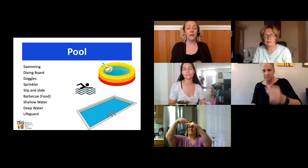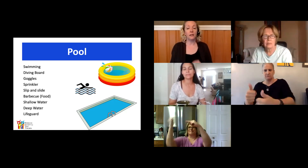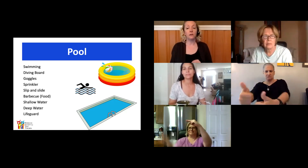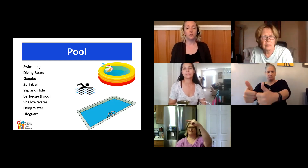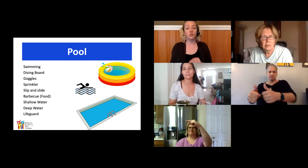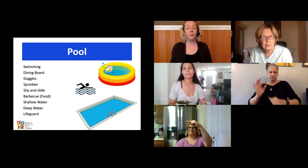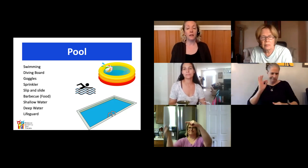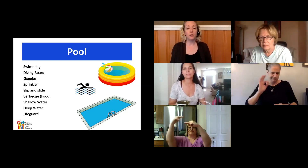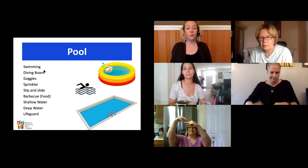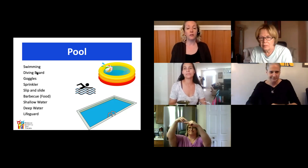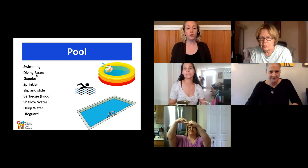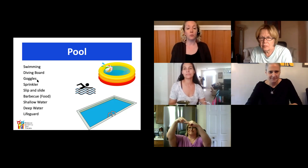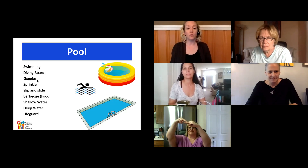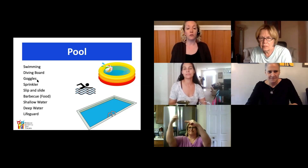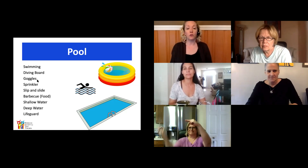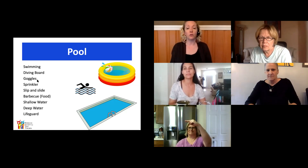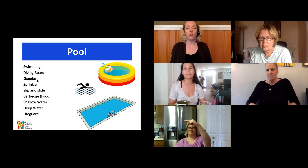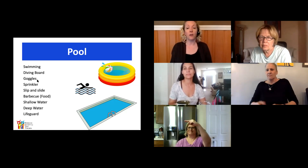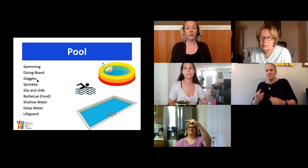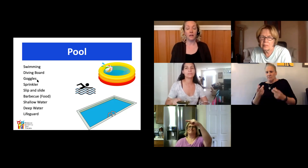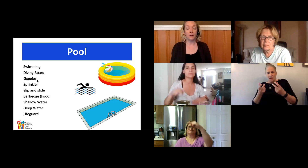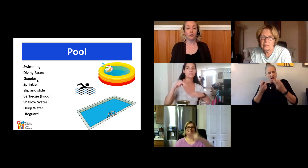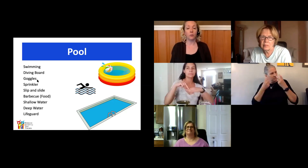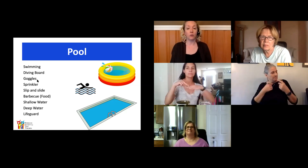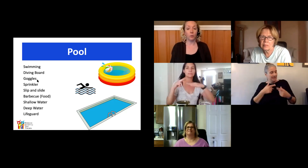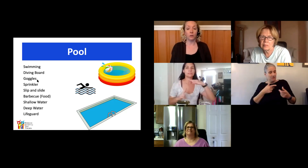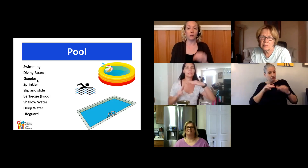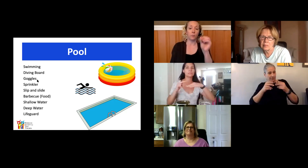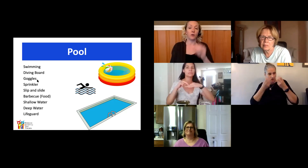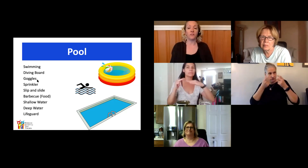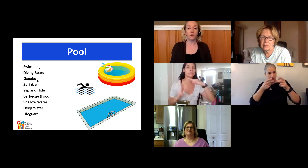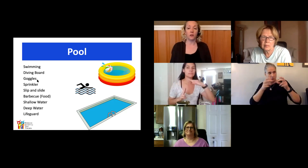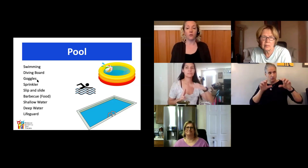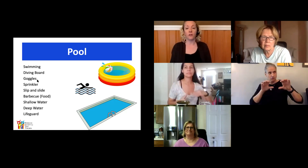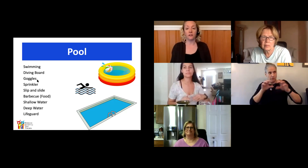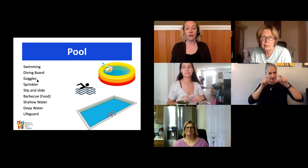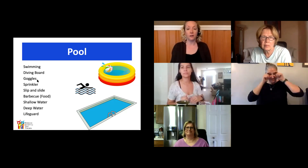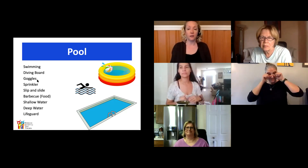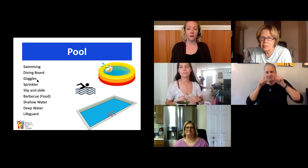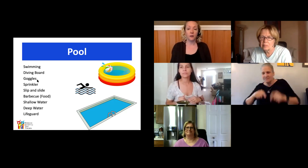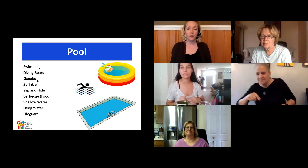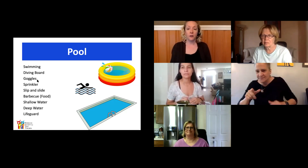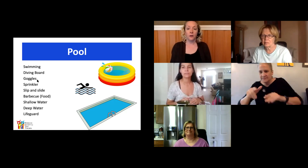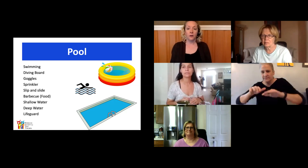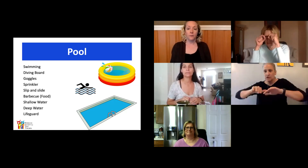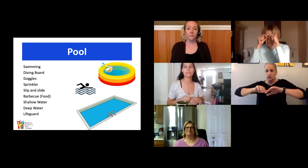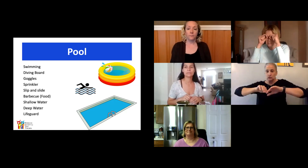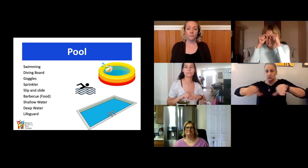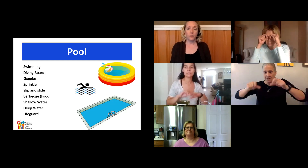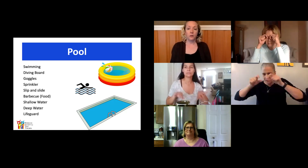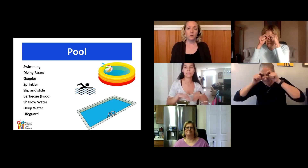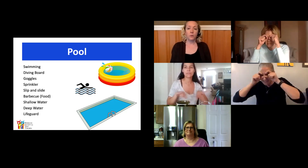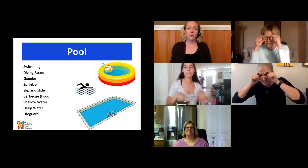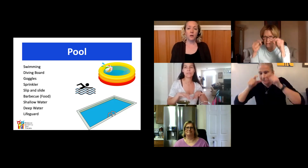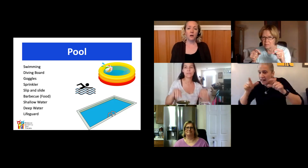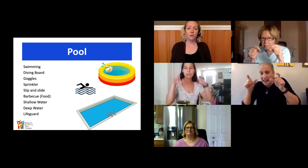your dominant hand is going to be your little person jumping off. There you go. Fantastic. Okay, swim goggles. Now I'm talking to myself again. Okay,